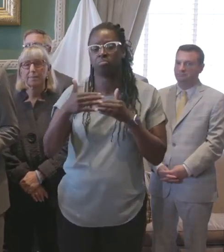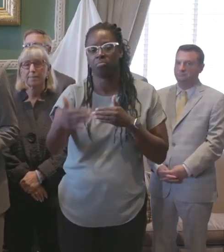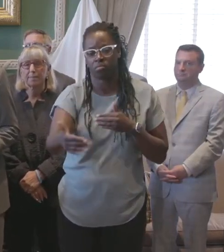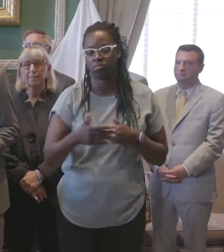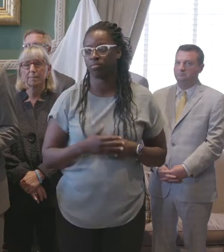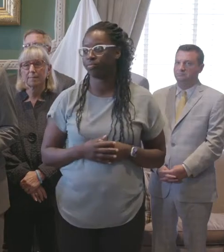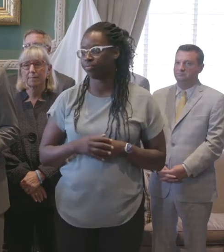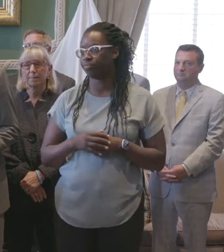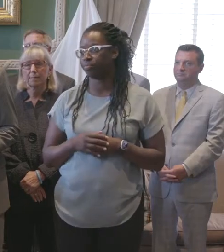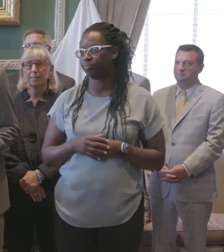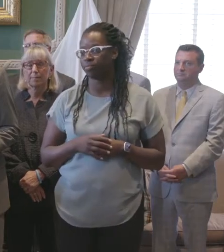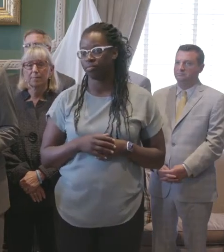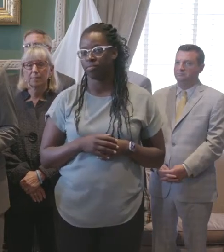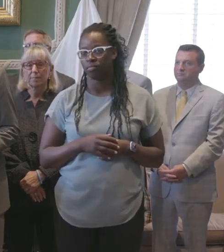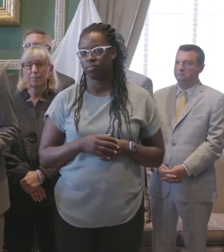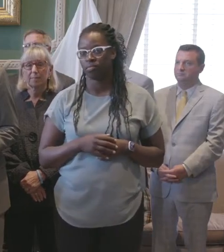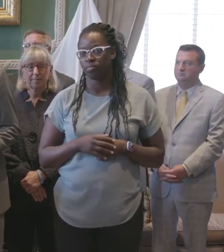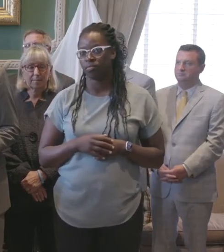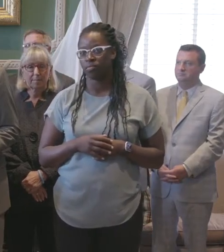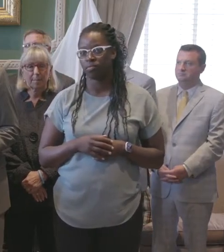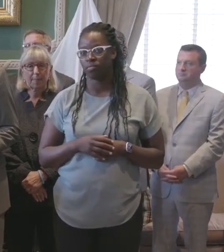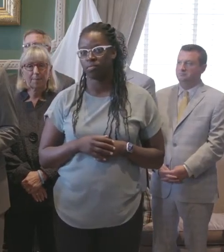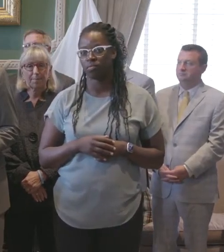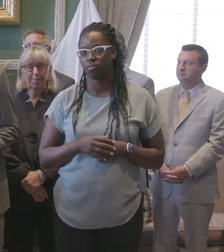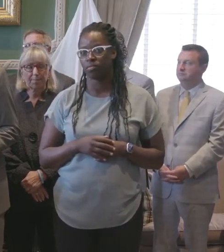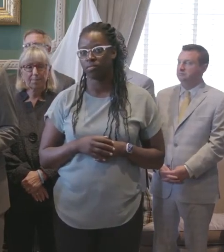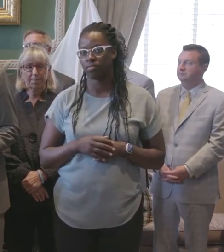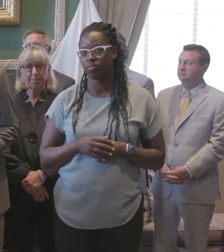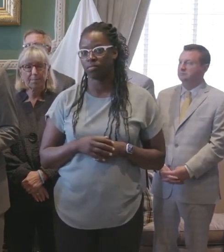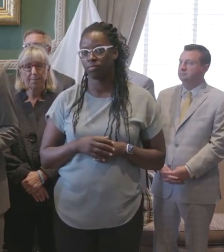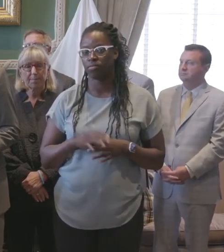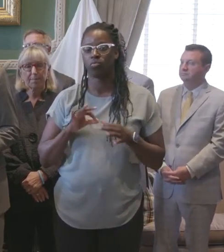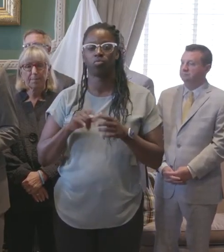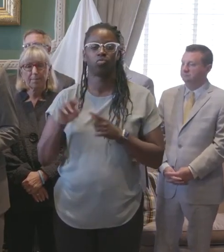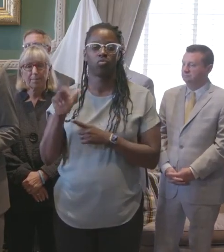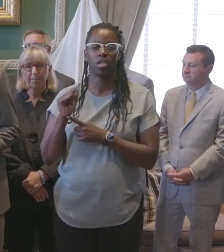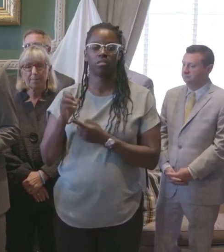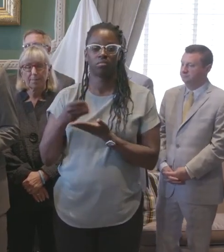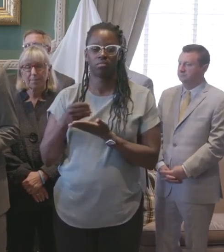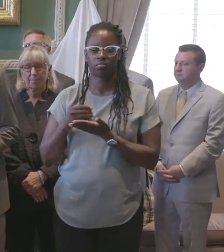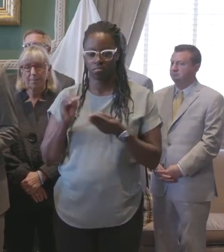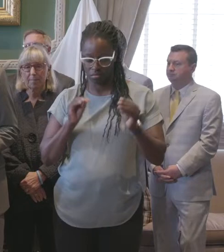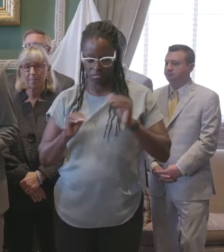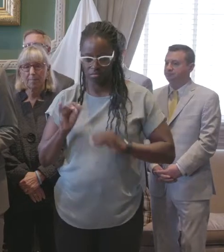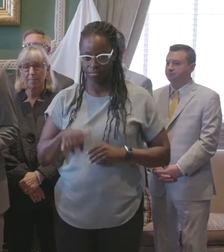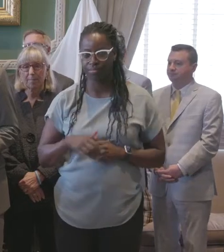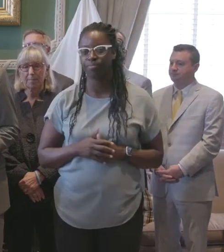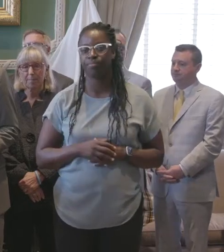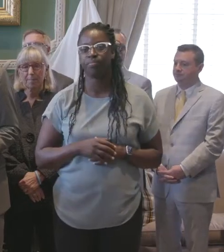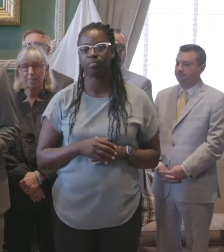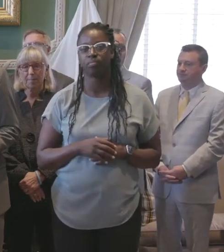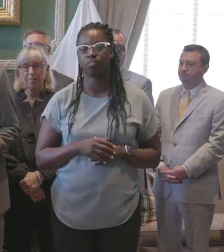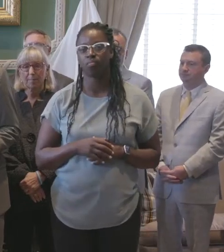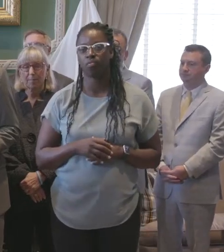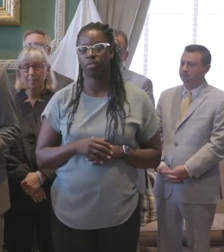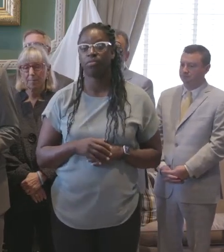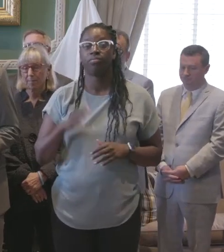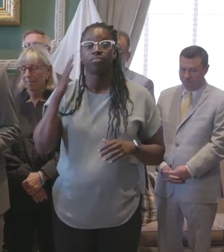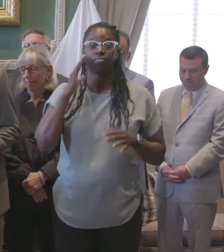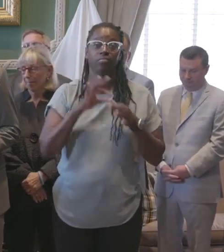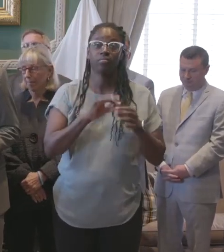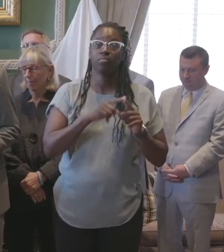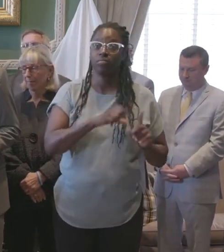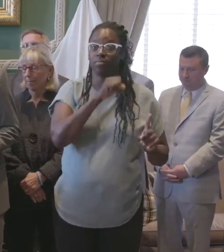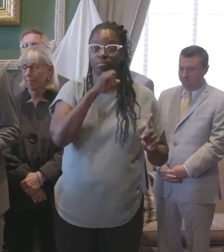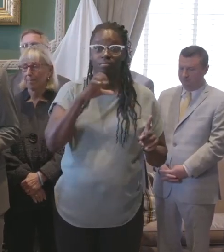those rates. The other one has to do with notification at MassHealth to seniors about the different options options that are available to